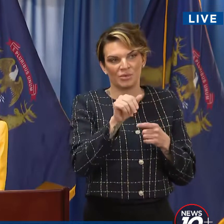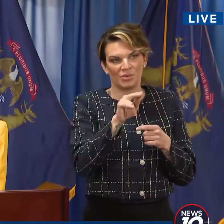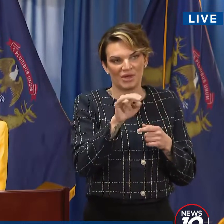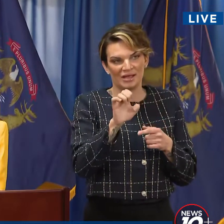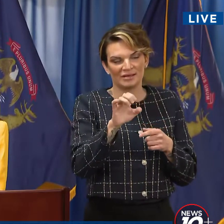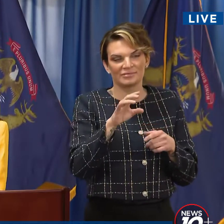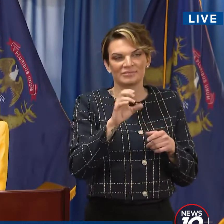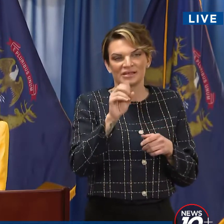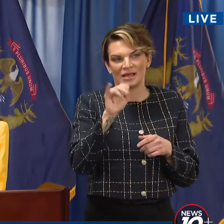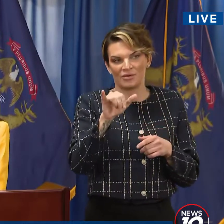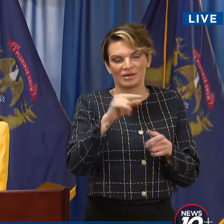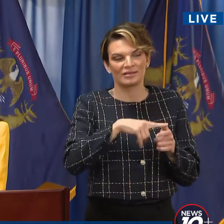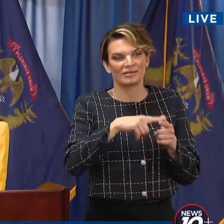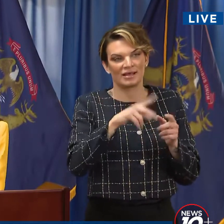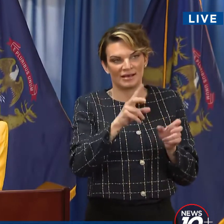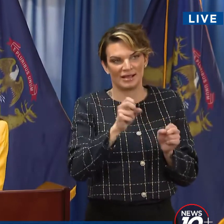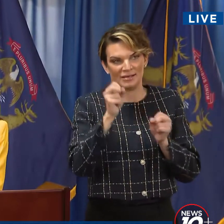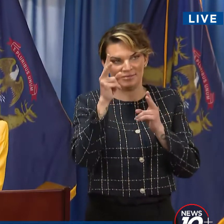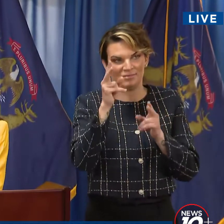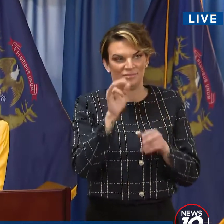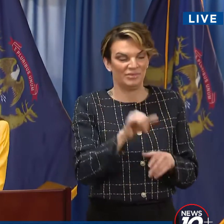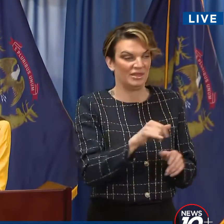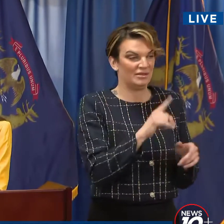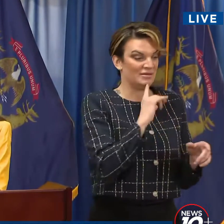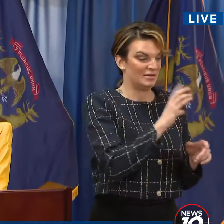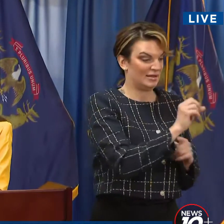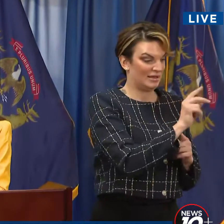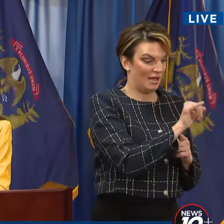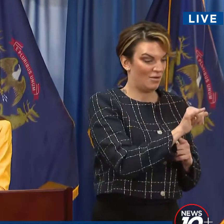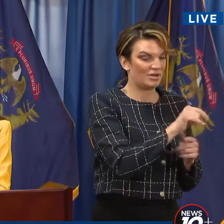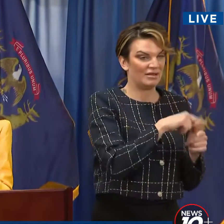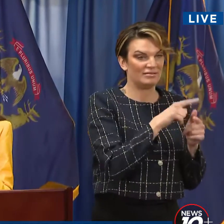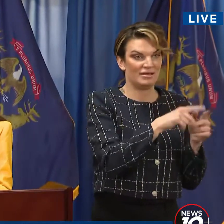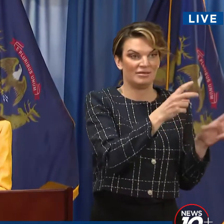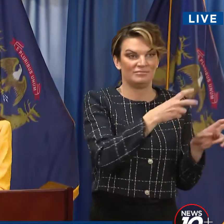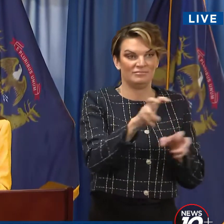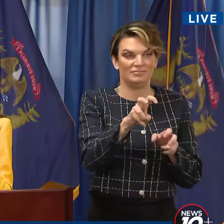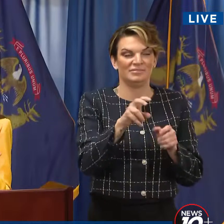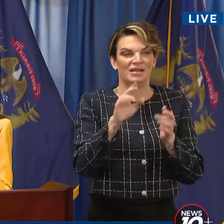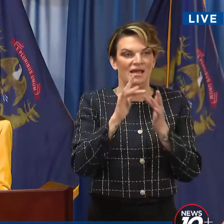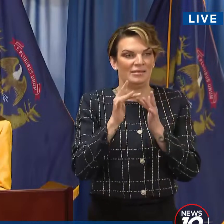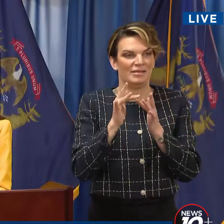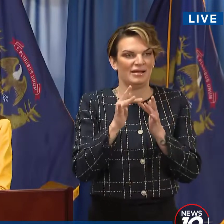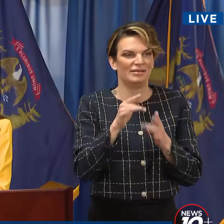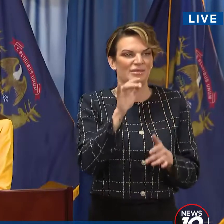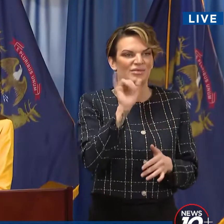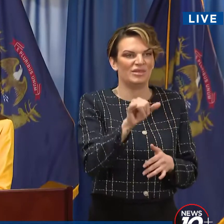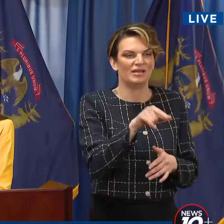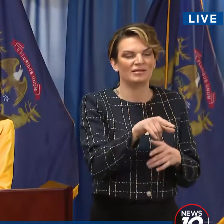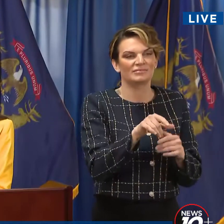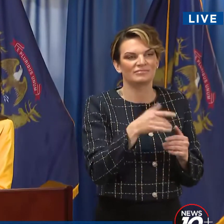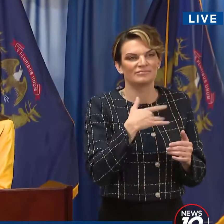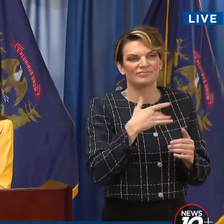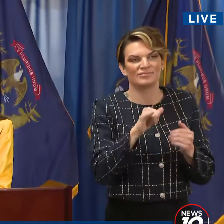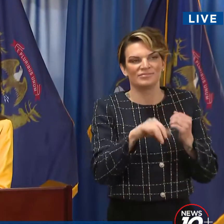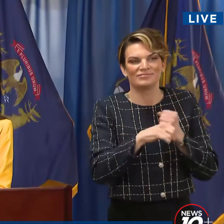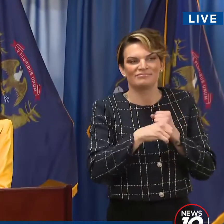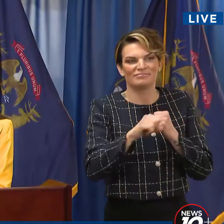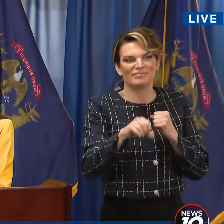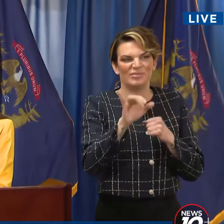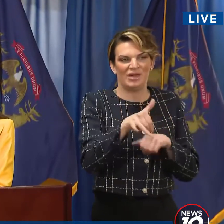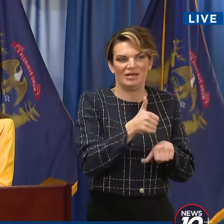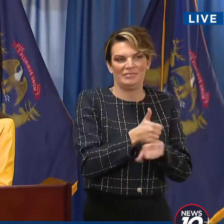And it was really the time it took from when it got to the county to when it appeared online, that upload, that was really where we saw the slowness